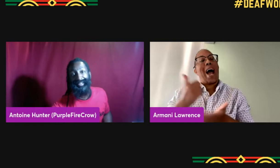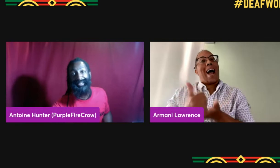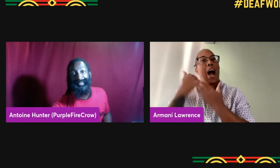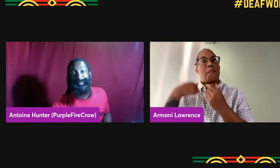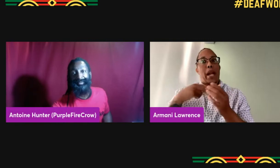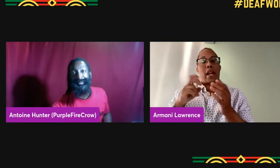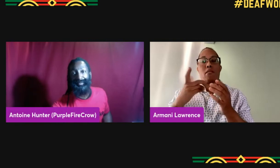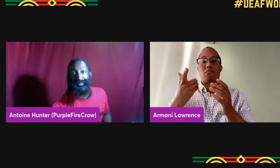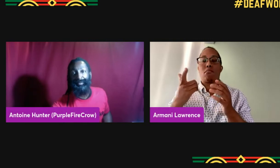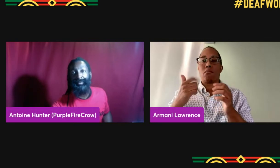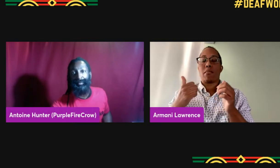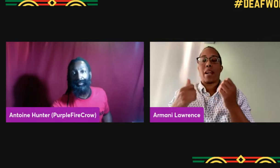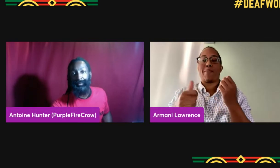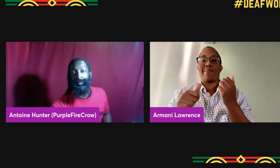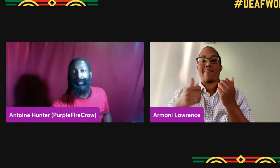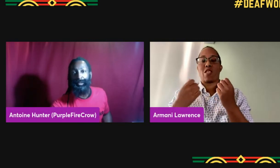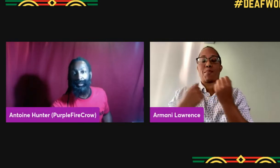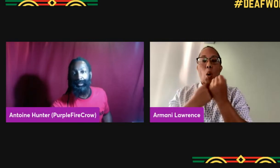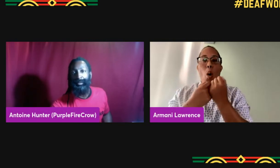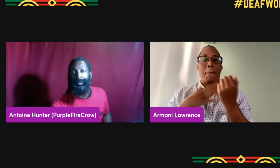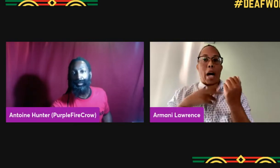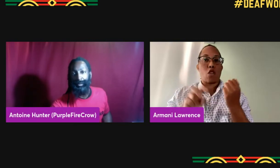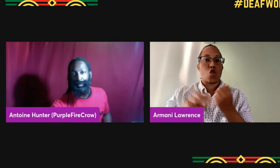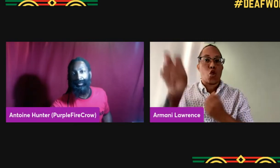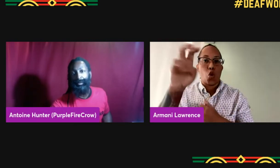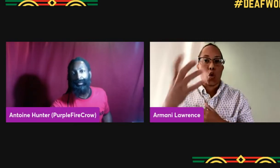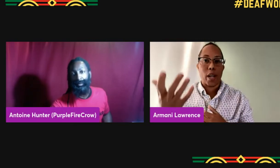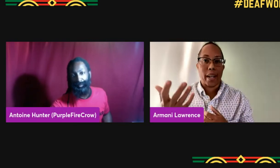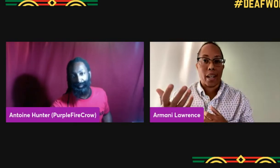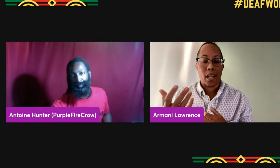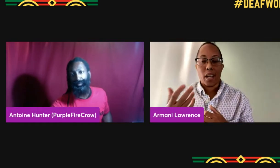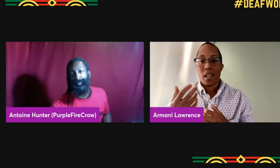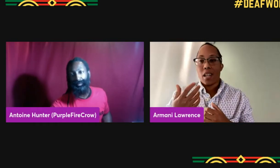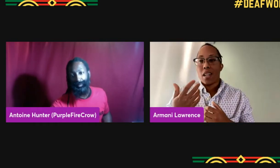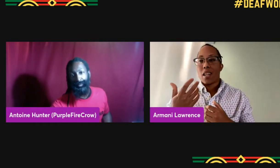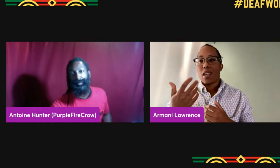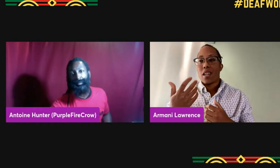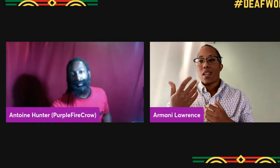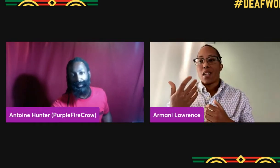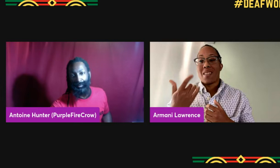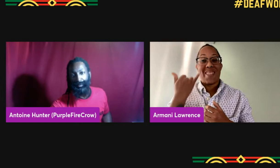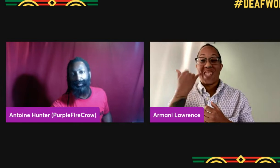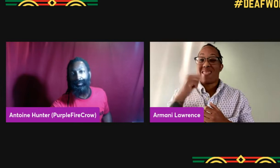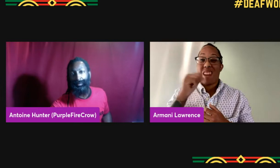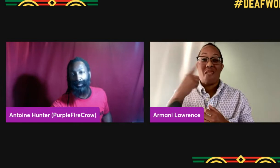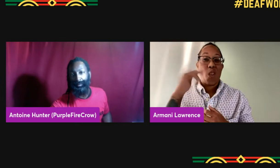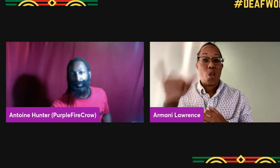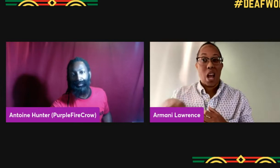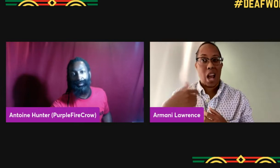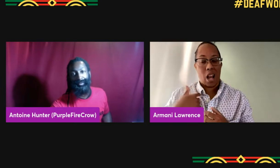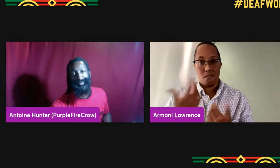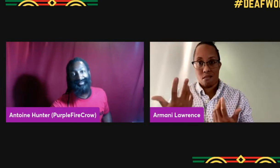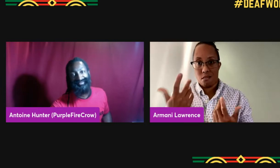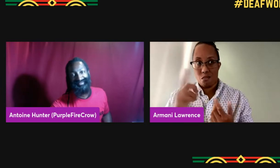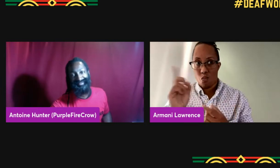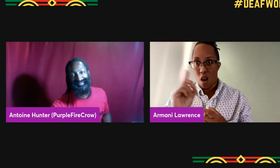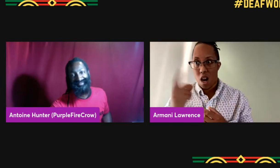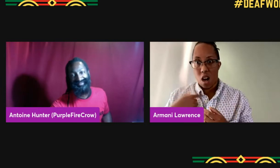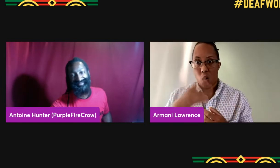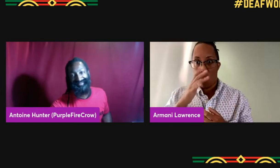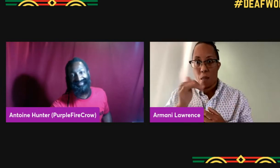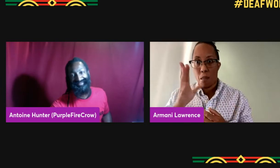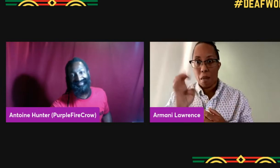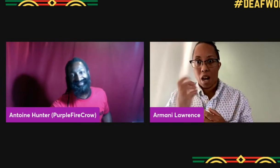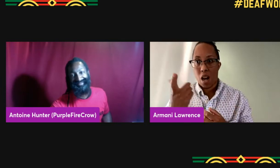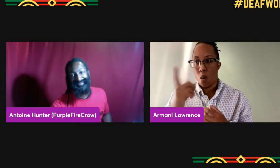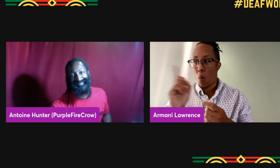actually showed me and kind of connected me with them. And they actually helped support my journey in terms of different tidbits and